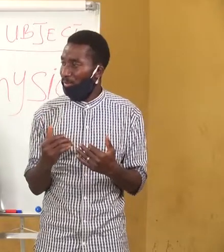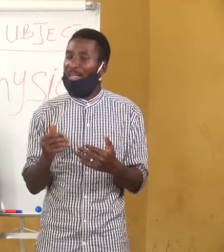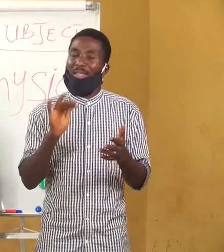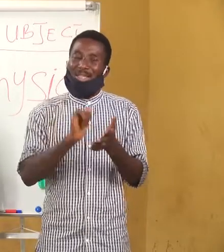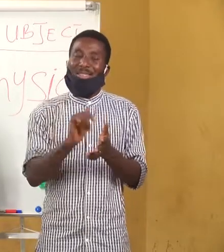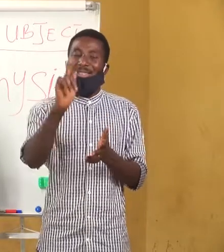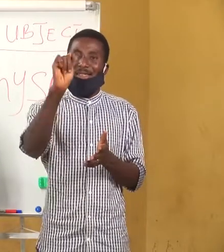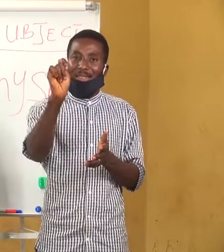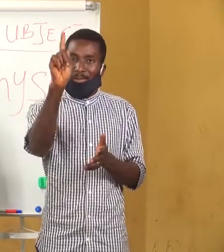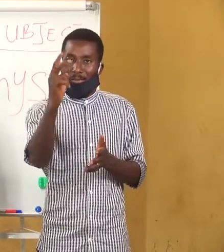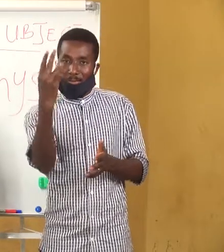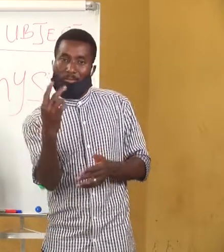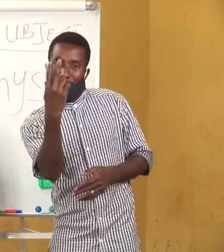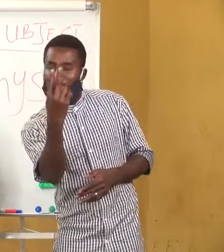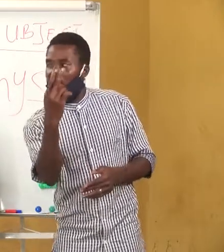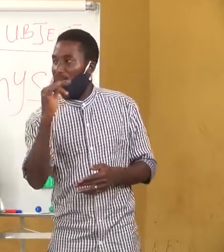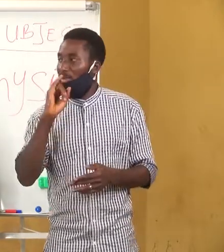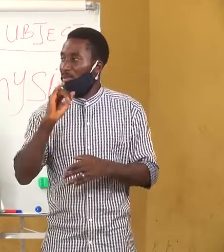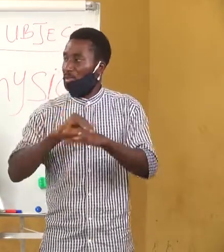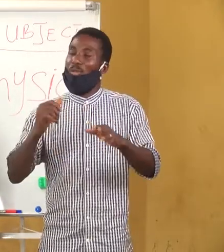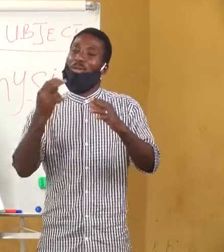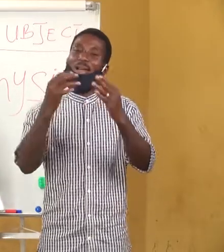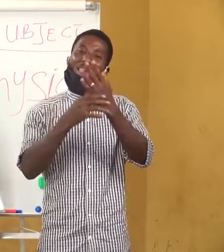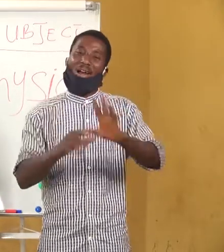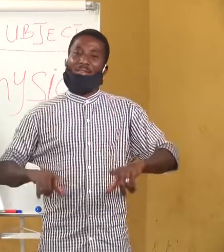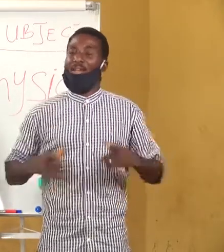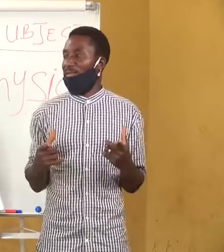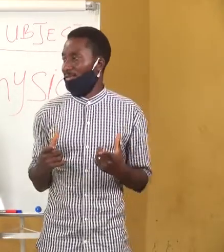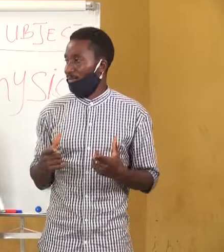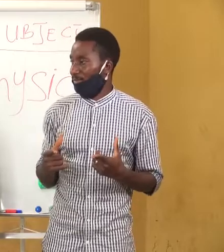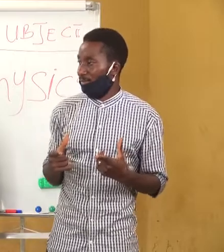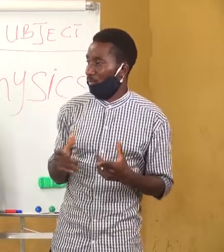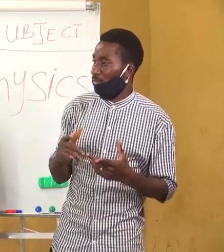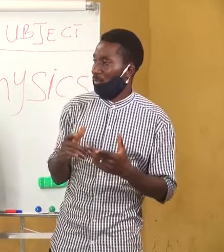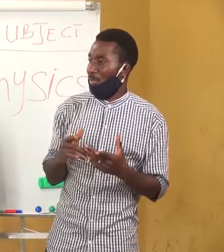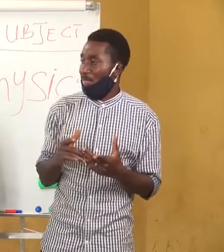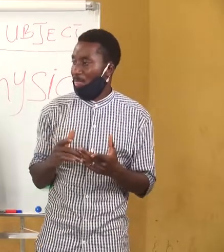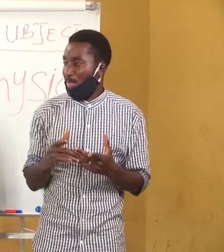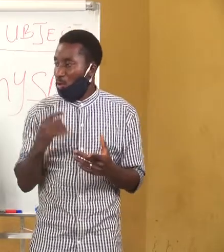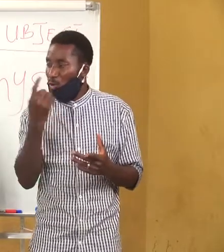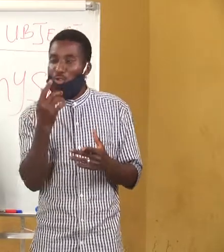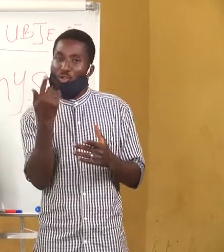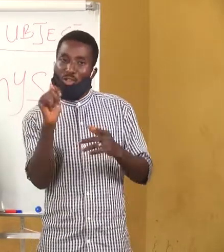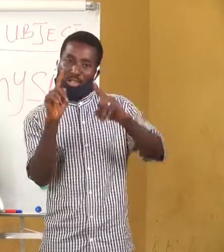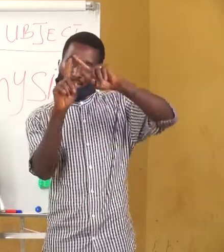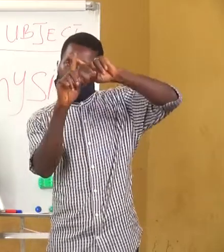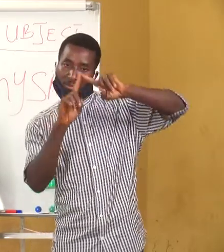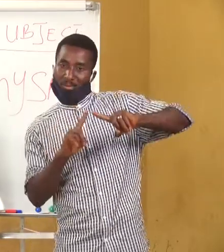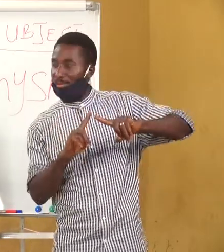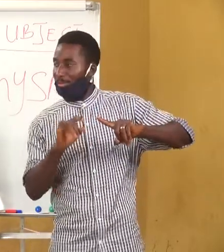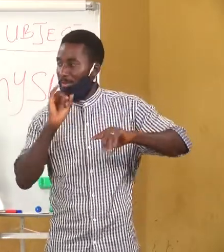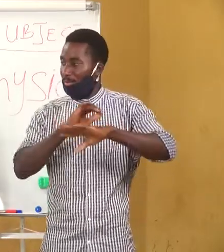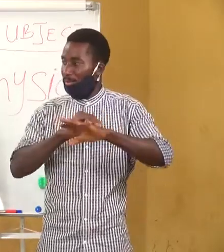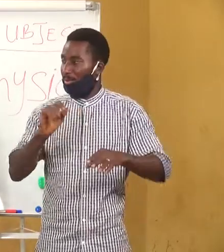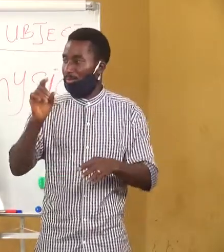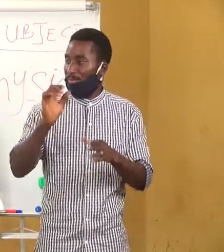Don't get confused. There could be a different symbol that could be used for half-life. As far as it is